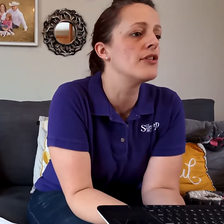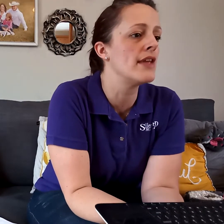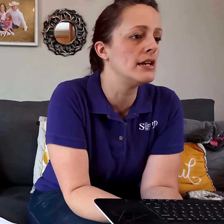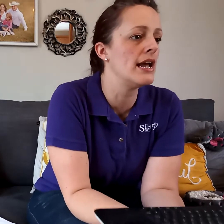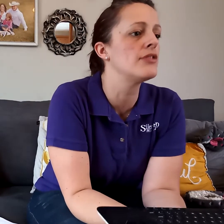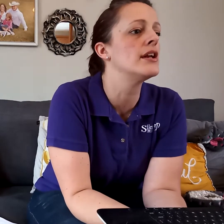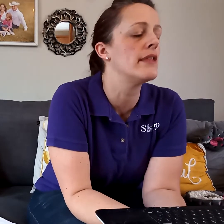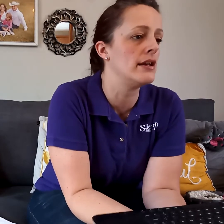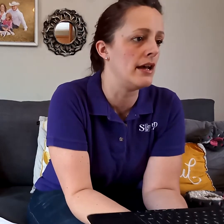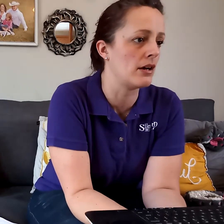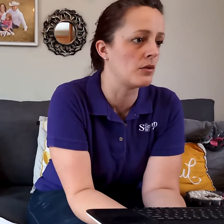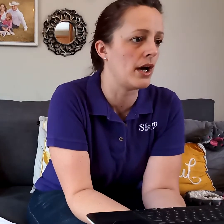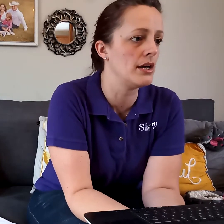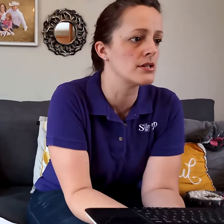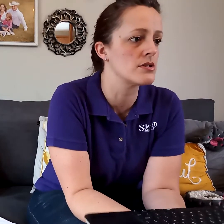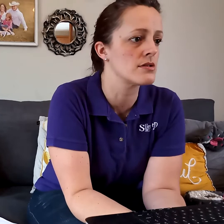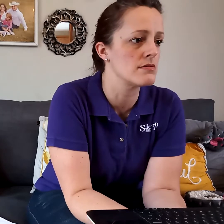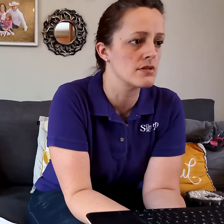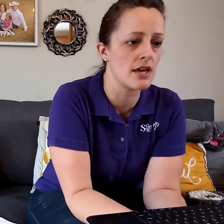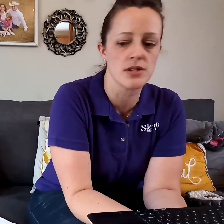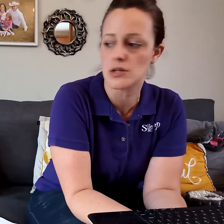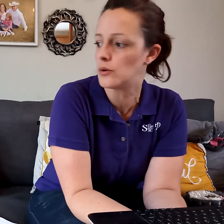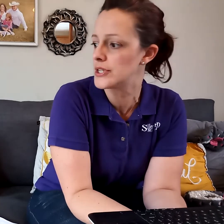then Nathan and then Nick, okay? Because Seth is the oldest.